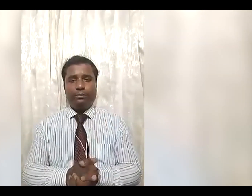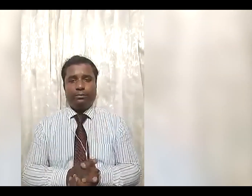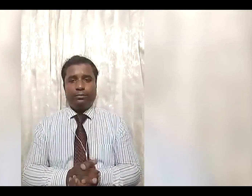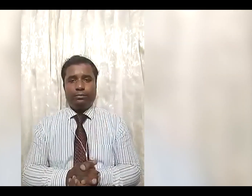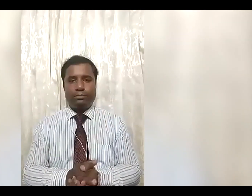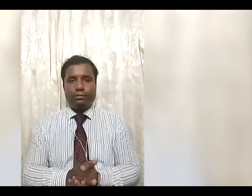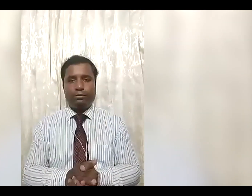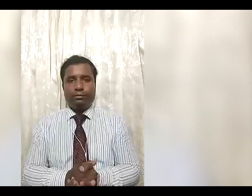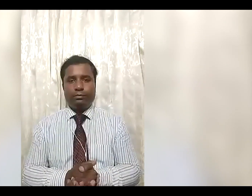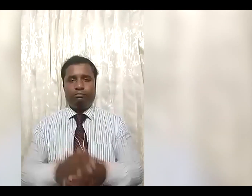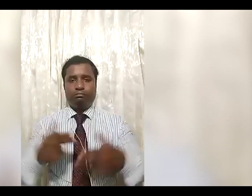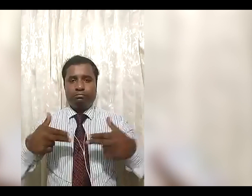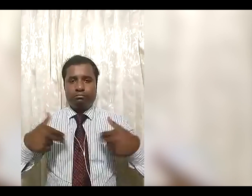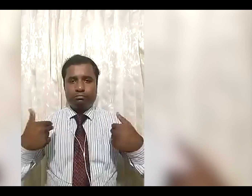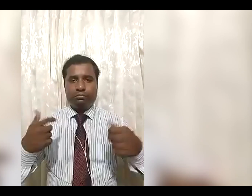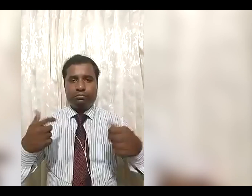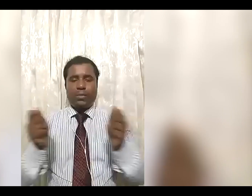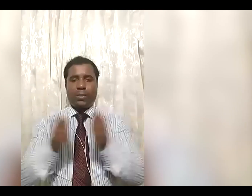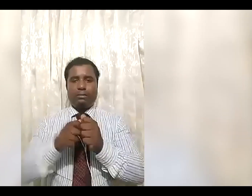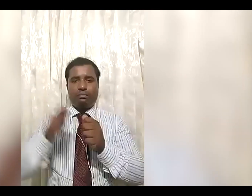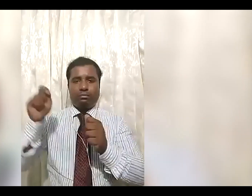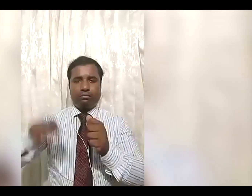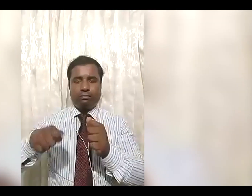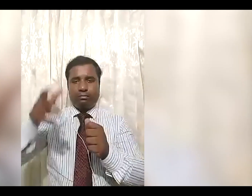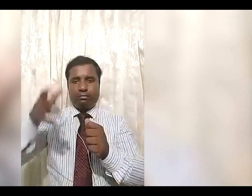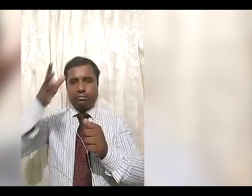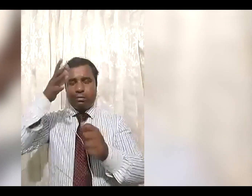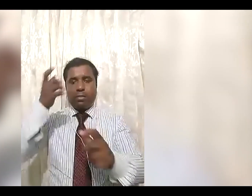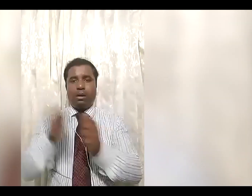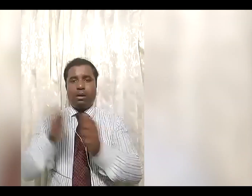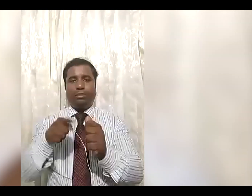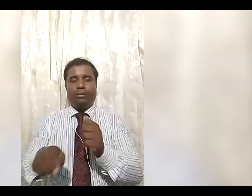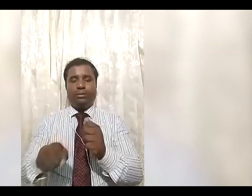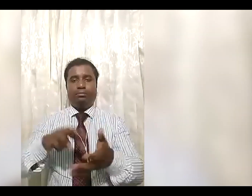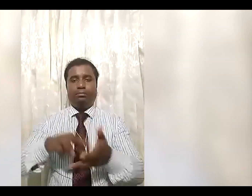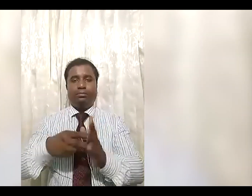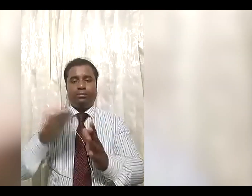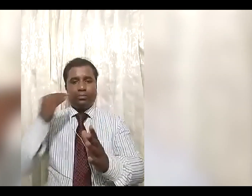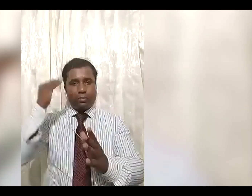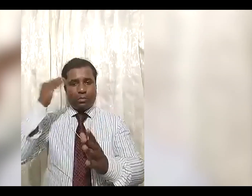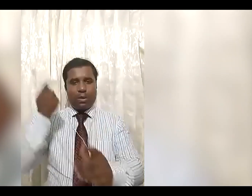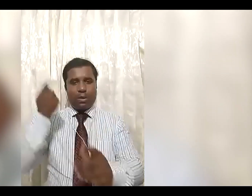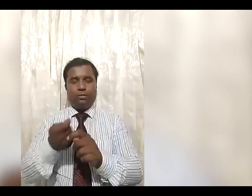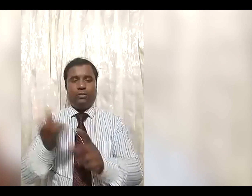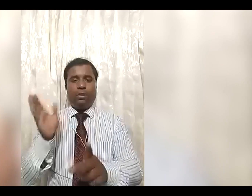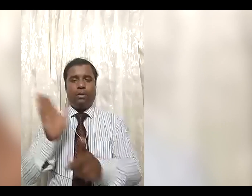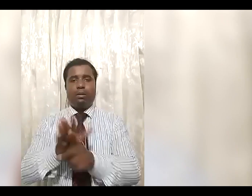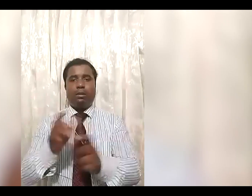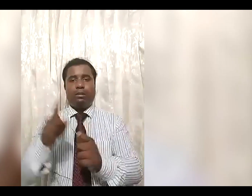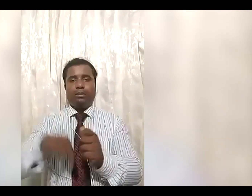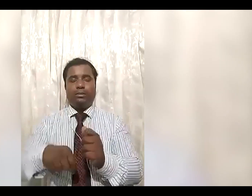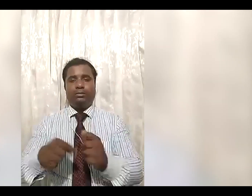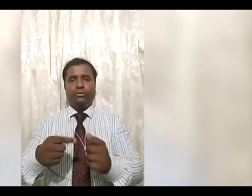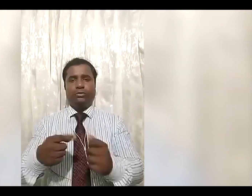job. And it was just kind of assumed that because, you know, these young people were born with a disability, they wouldn't need to do any of those things. So